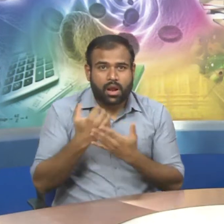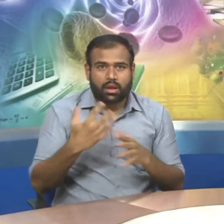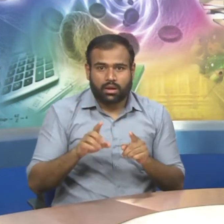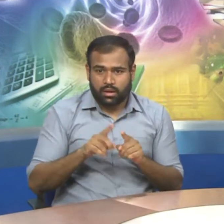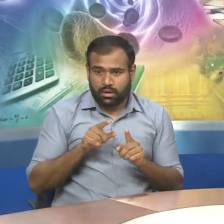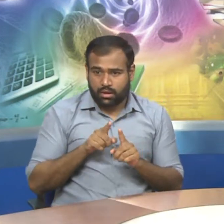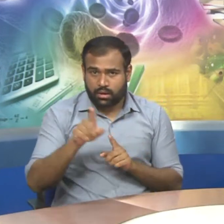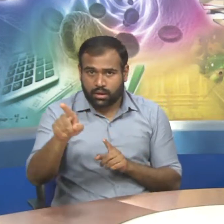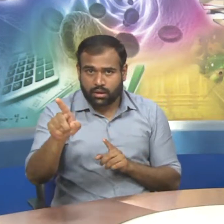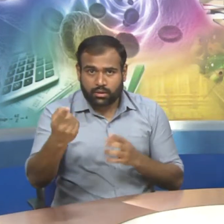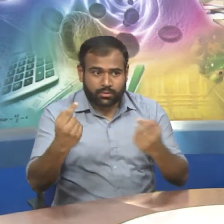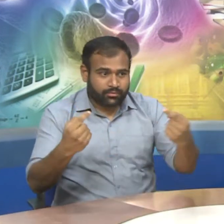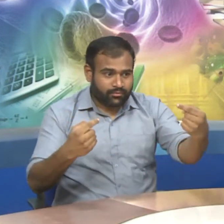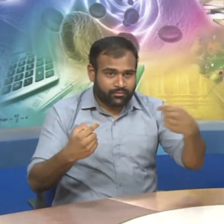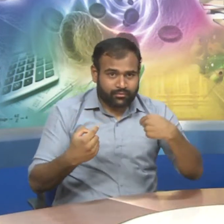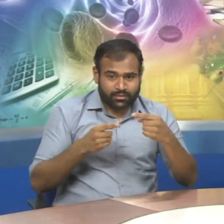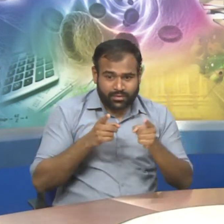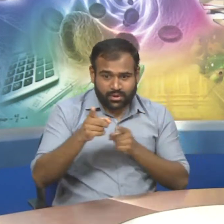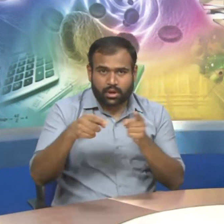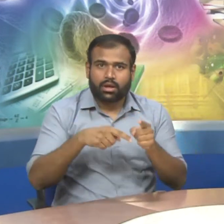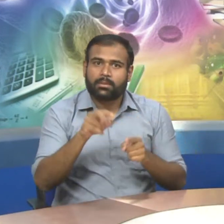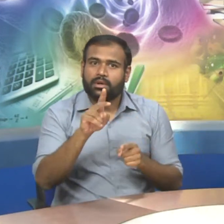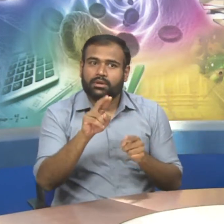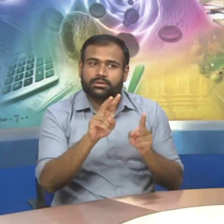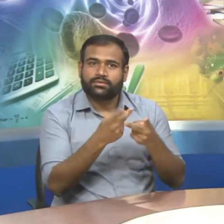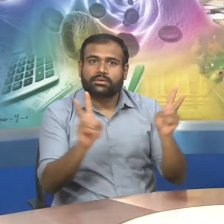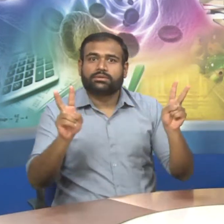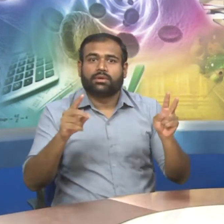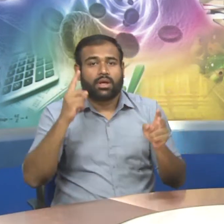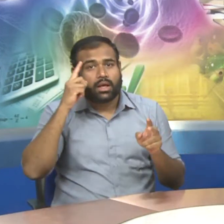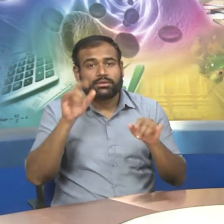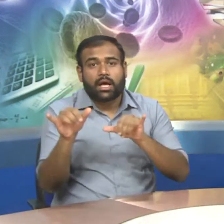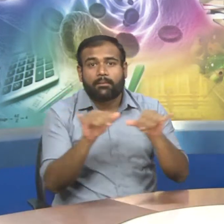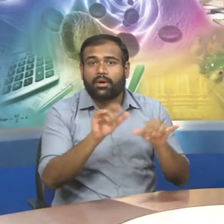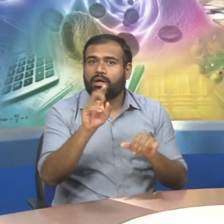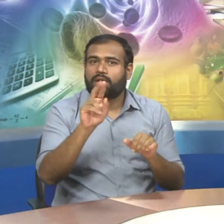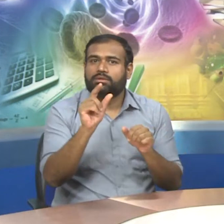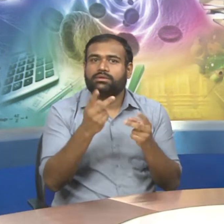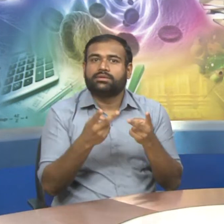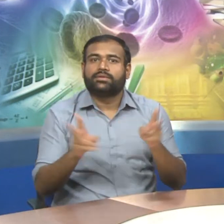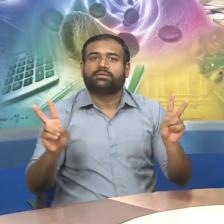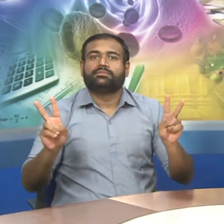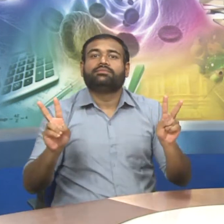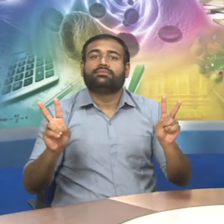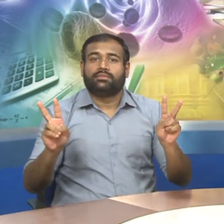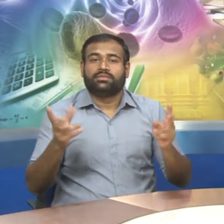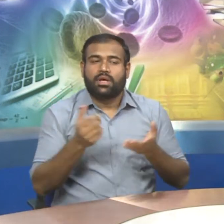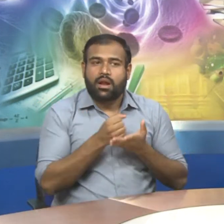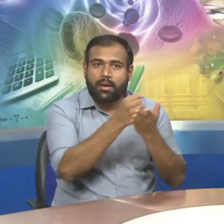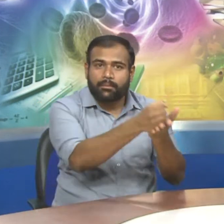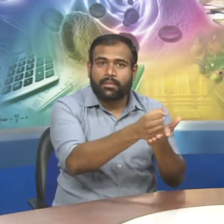So I am using one sign with the direction towards me and sometime away from